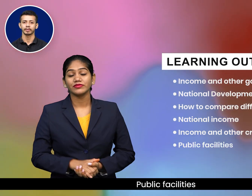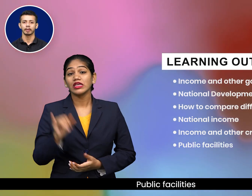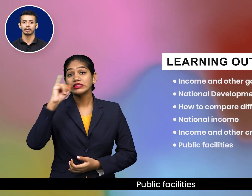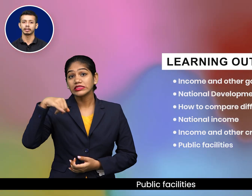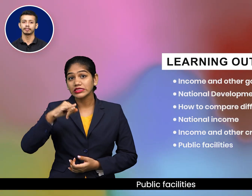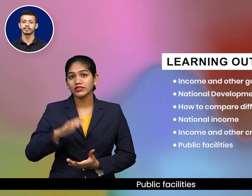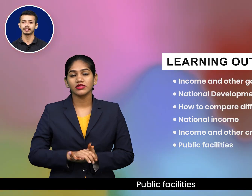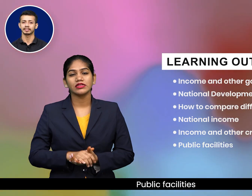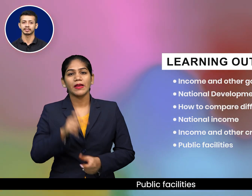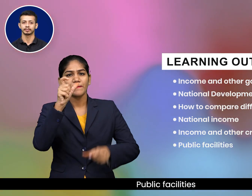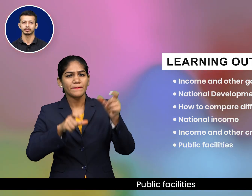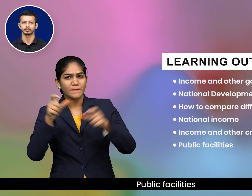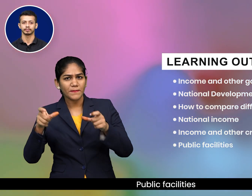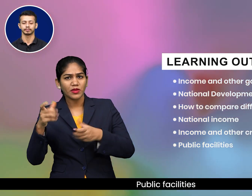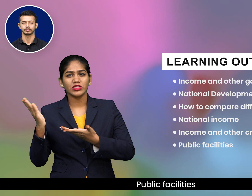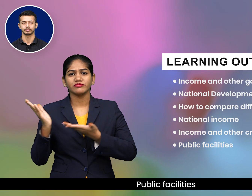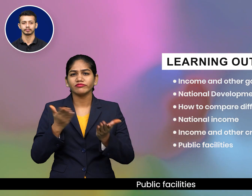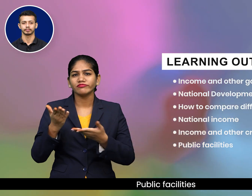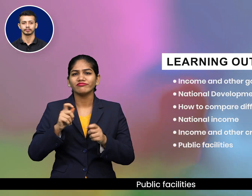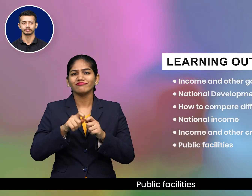6. Public facilities.